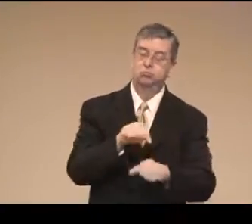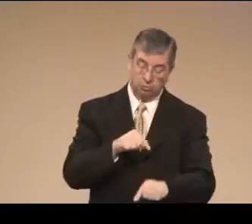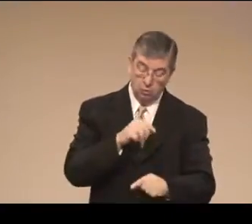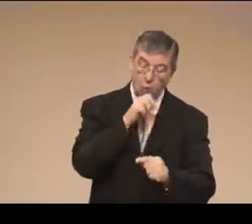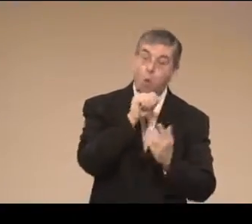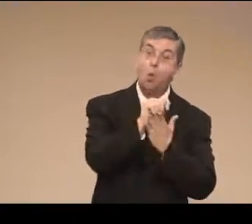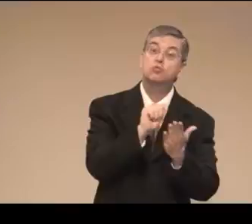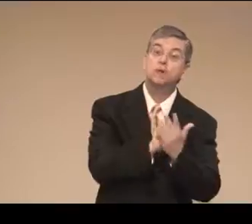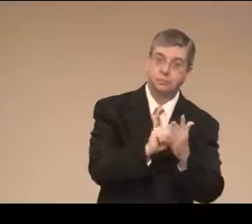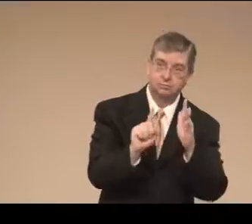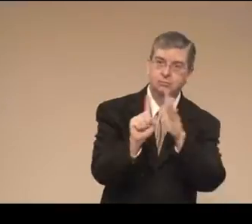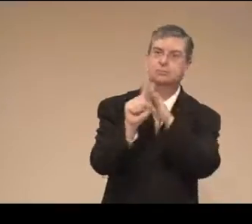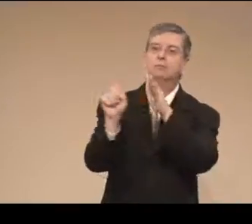pre-earth.